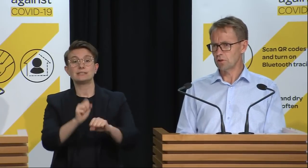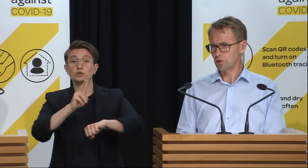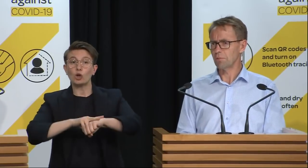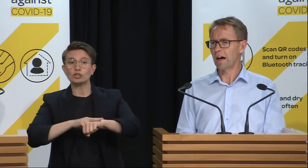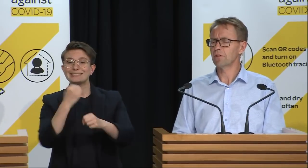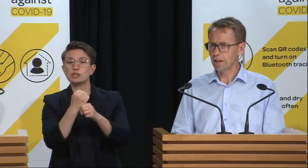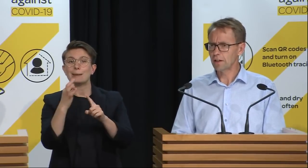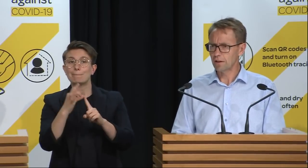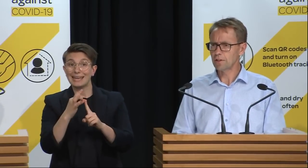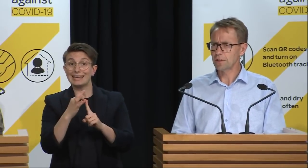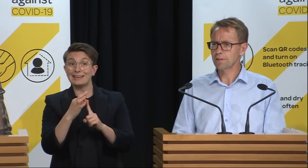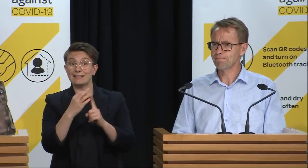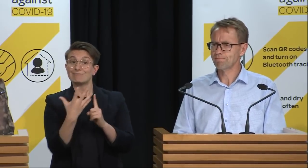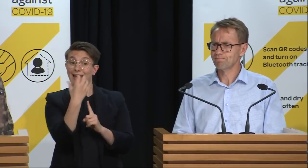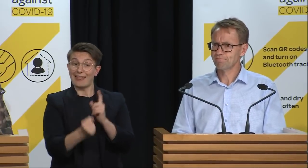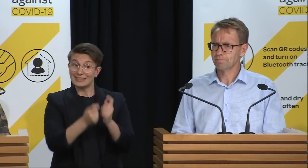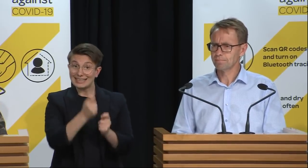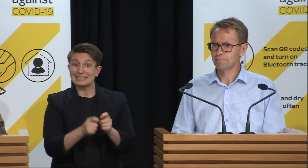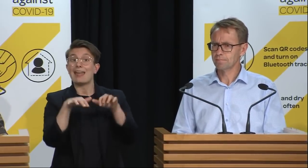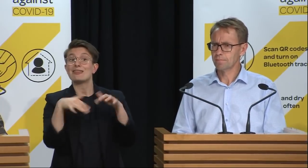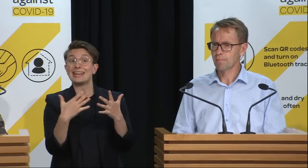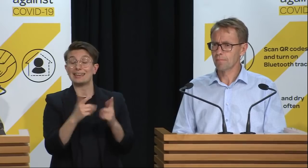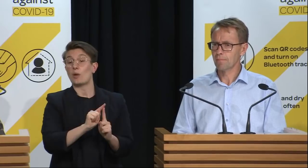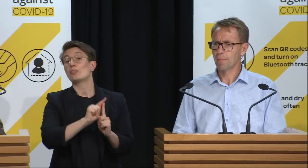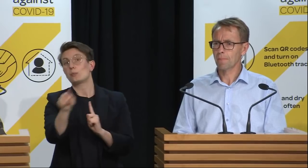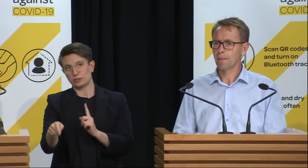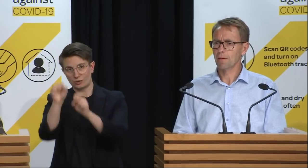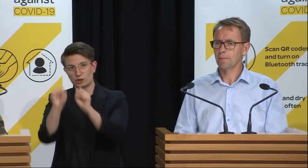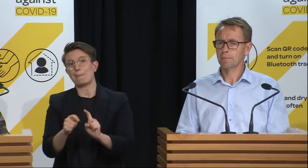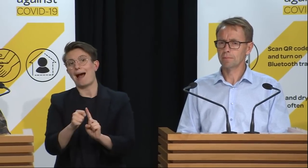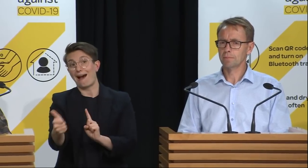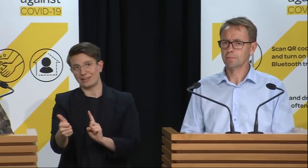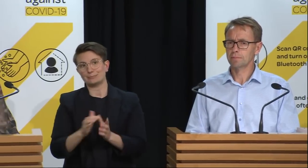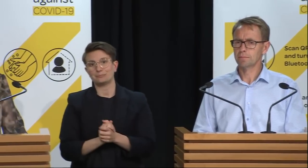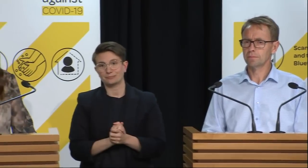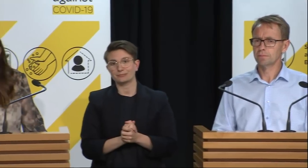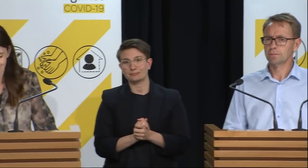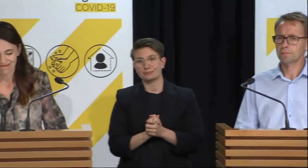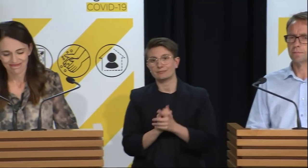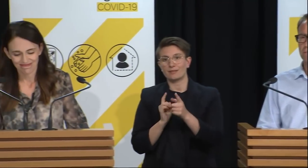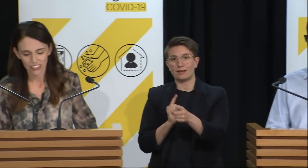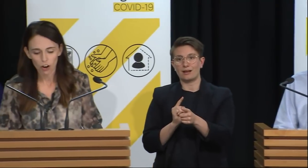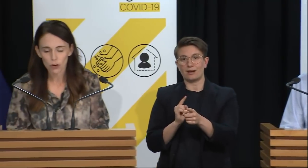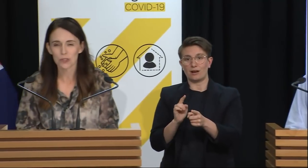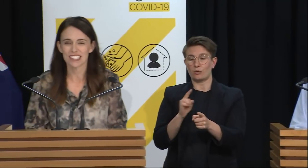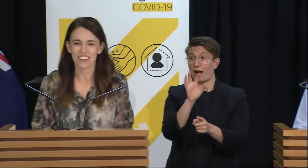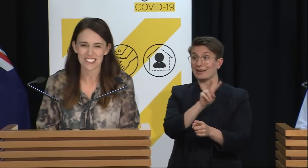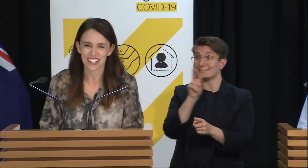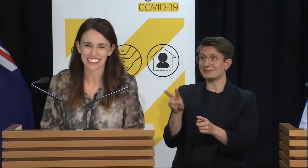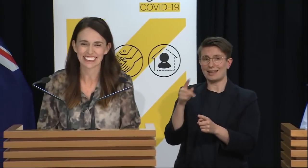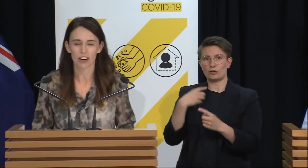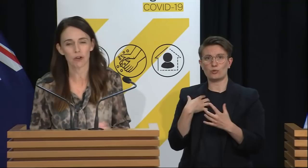the gym after they had the test. Frustrating is that, Prime Minister. I can see that on your face. Of course